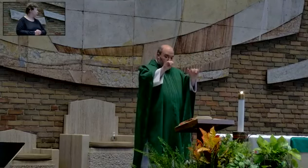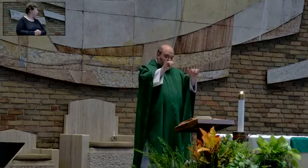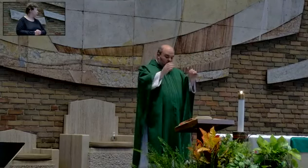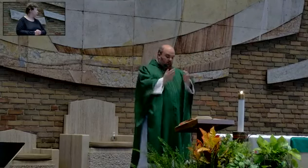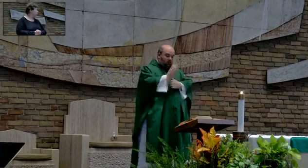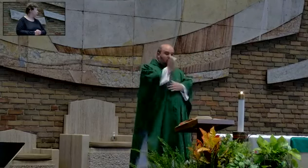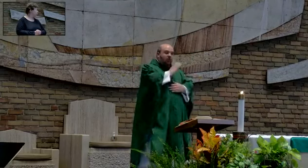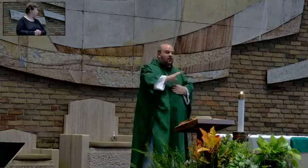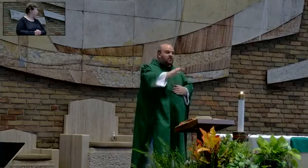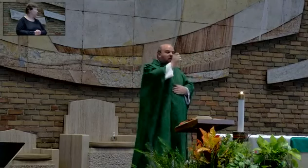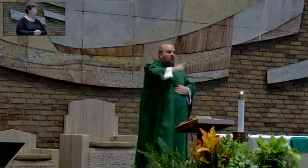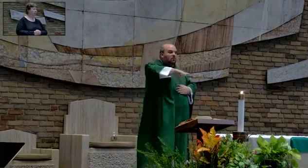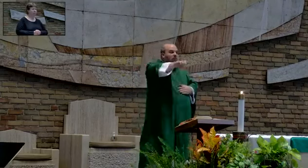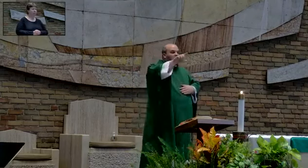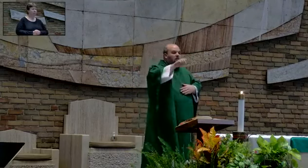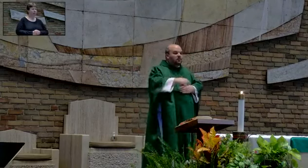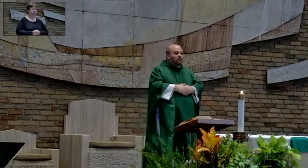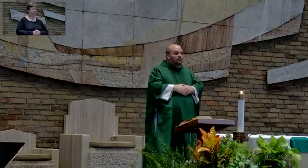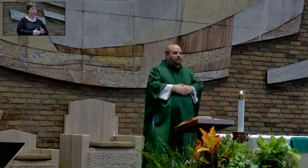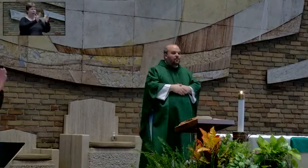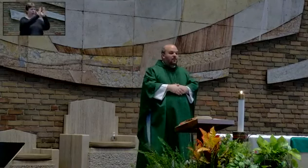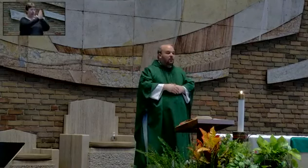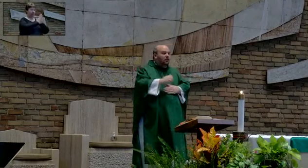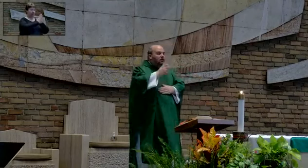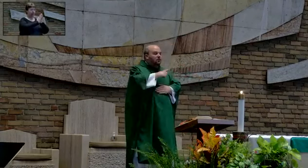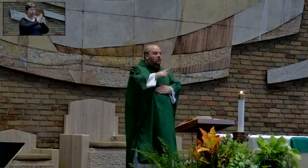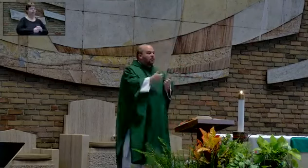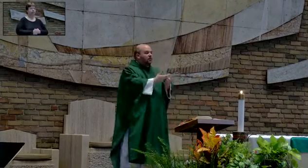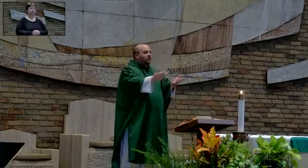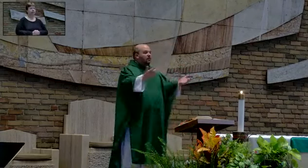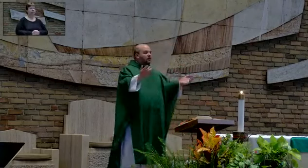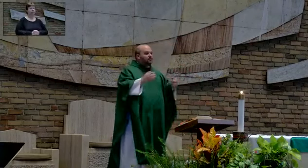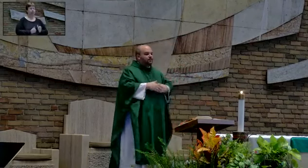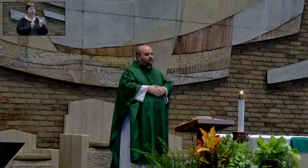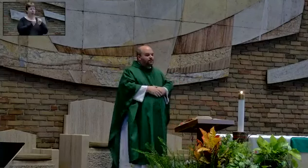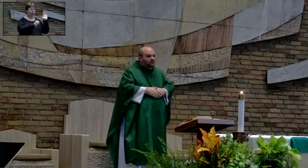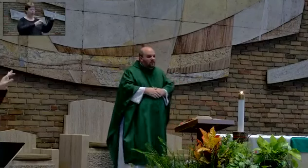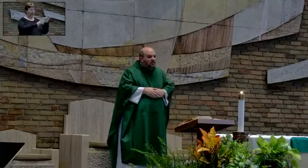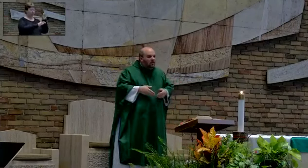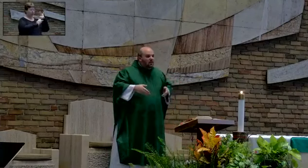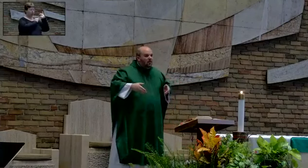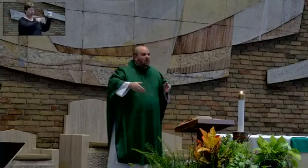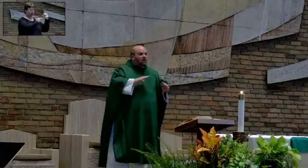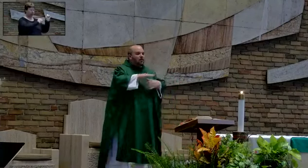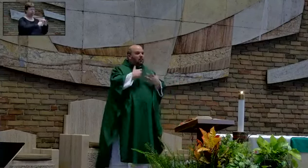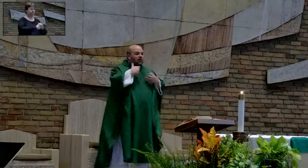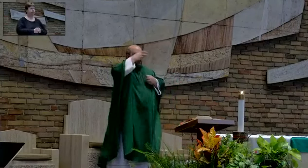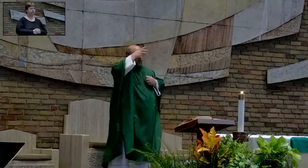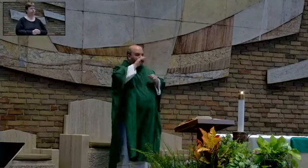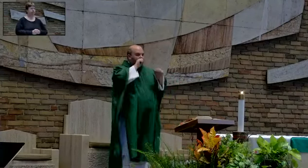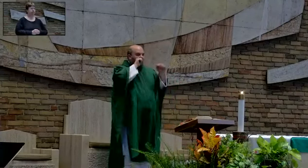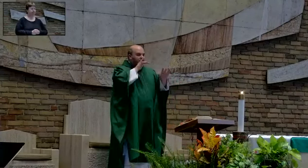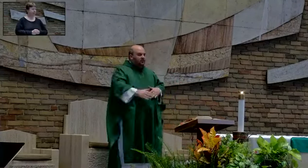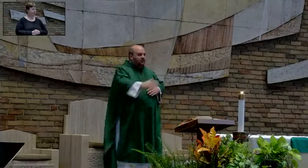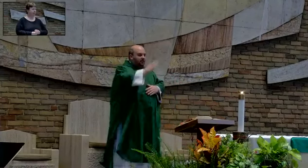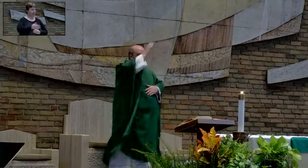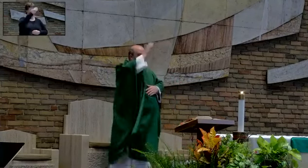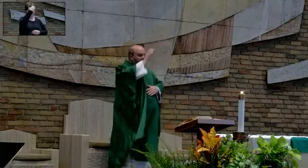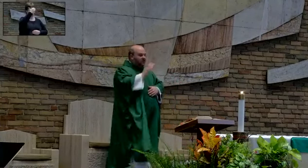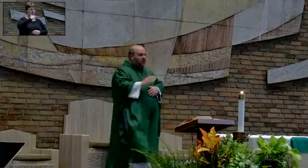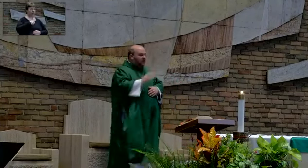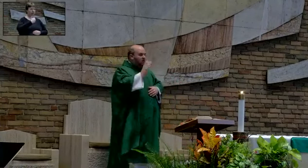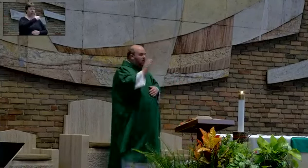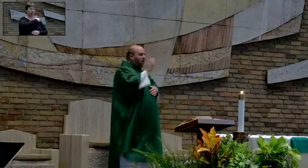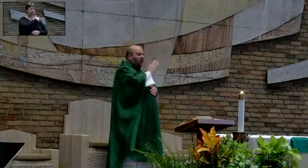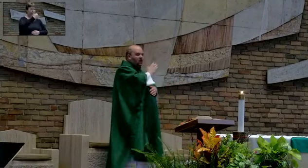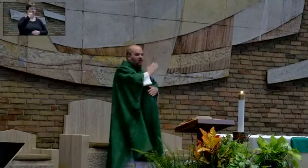eternal. Through Christ our Lord. Amen. The Lord be with you. May Almighty God bless you, the Father,